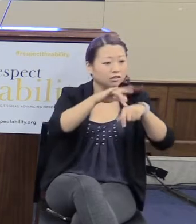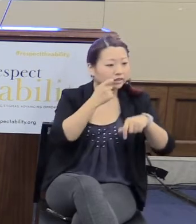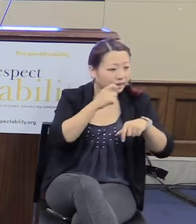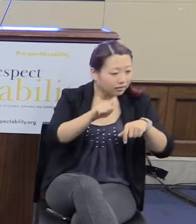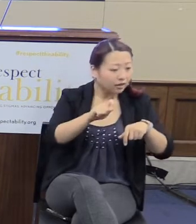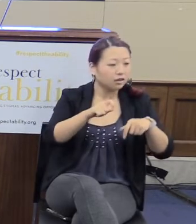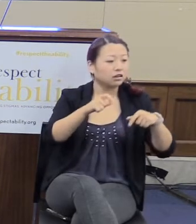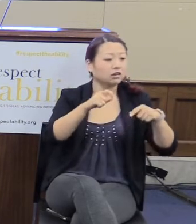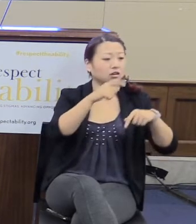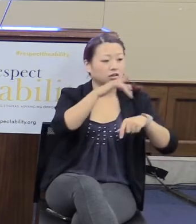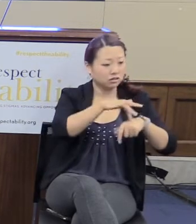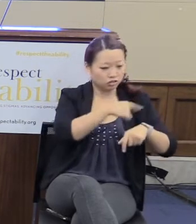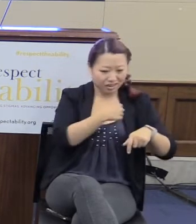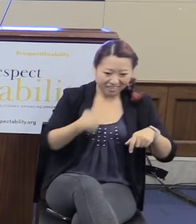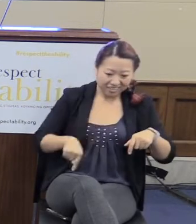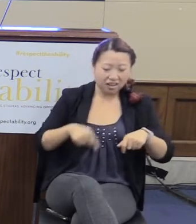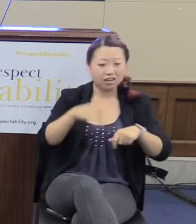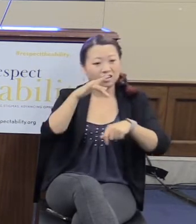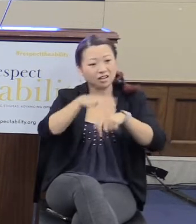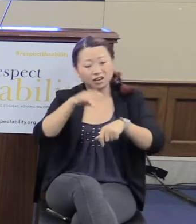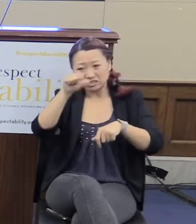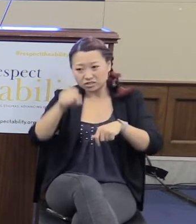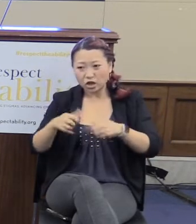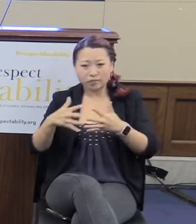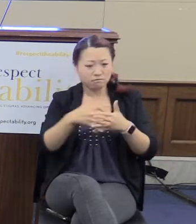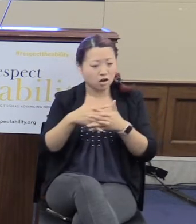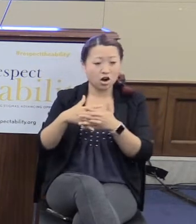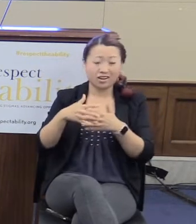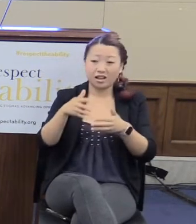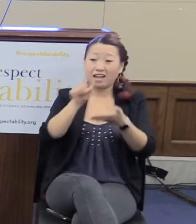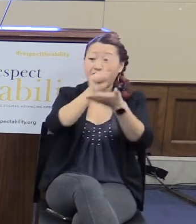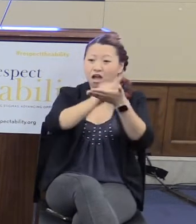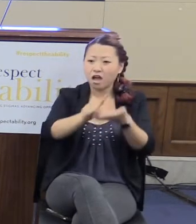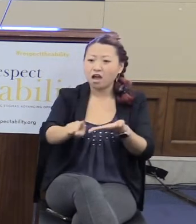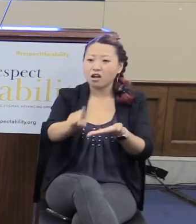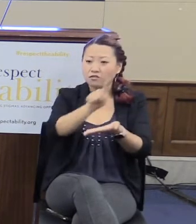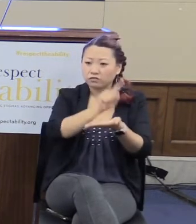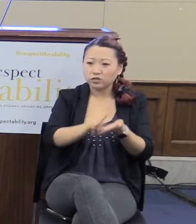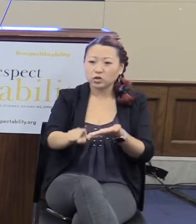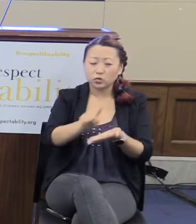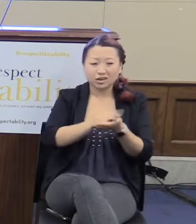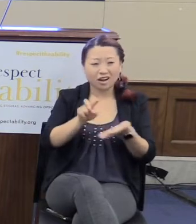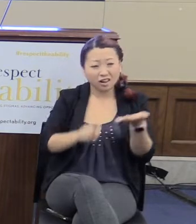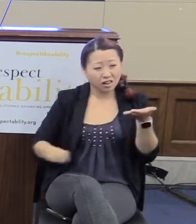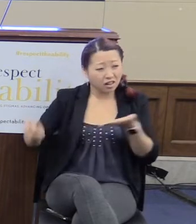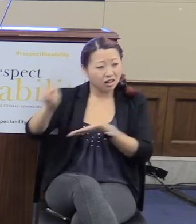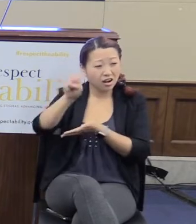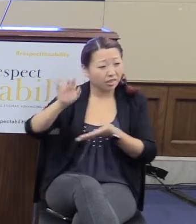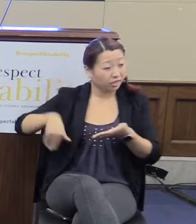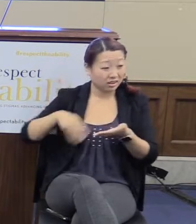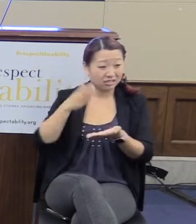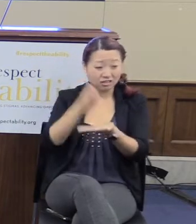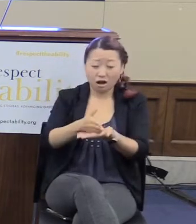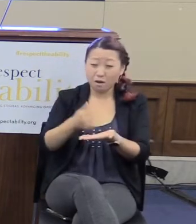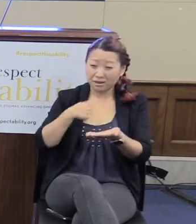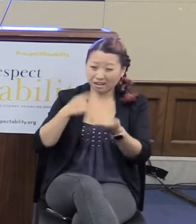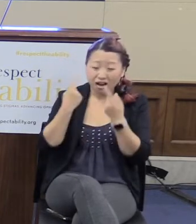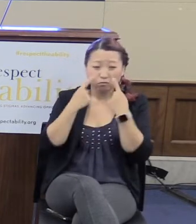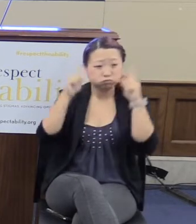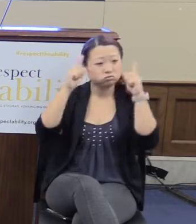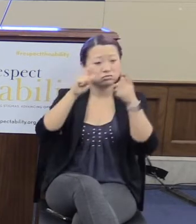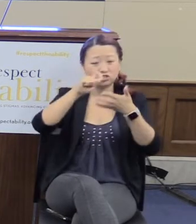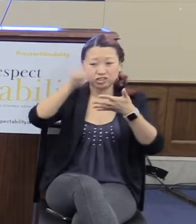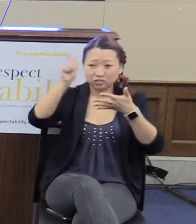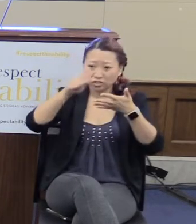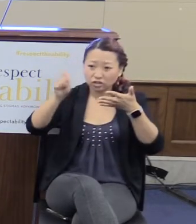America, and I haven't stopped traveling. Every single week I travel, and I accomplish things. I founded the